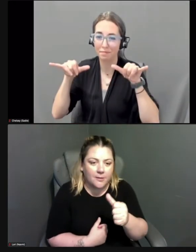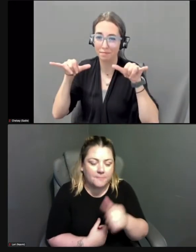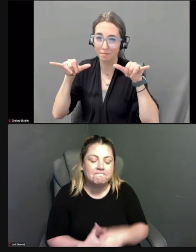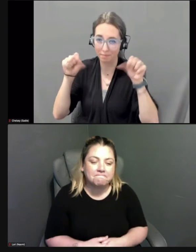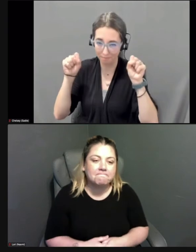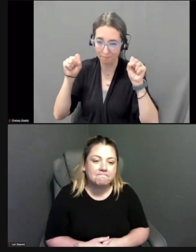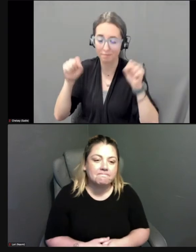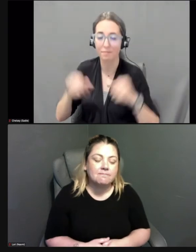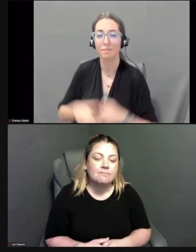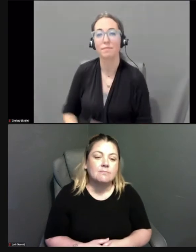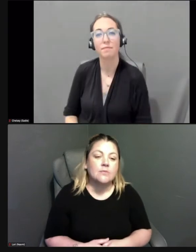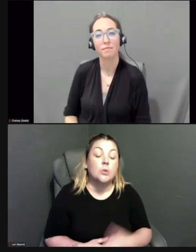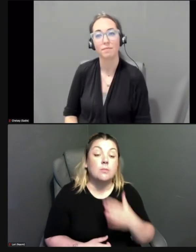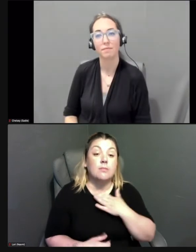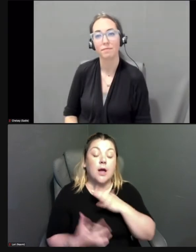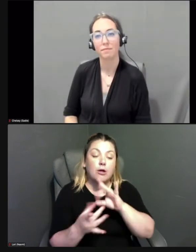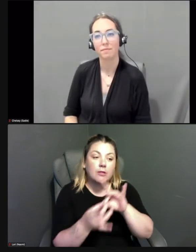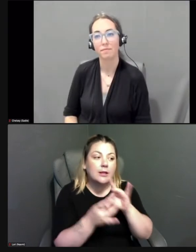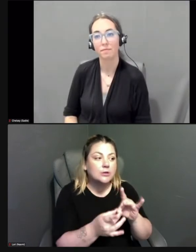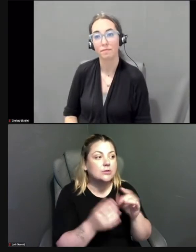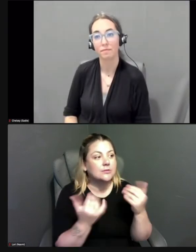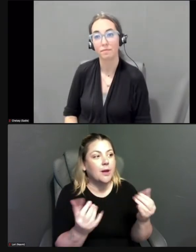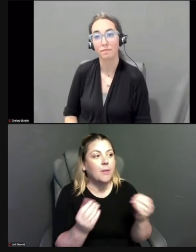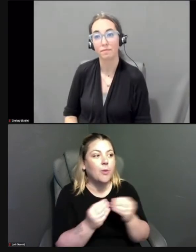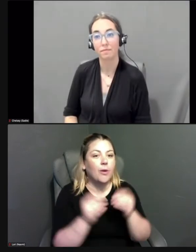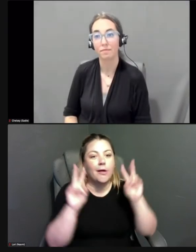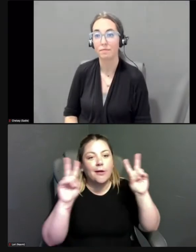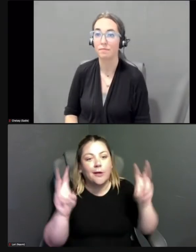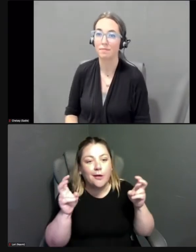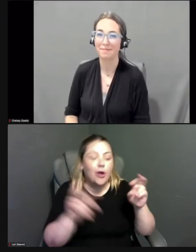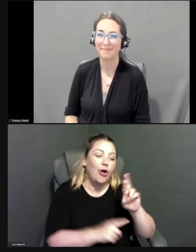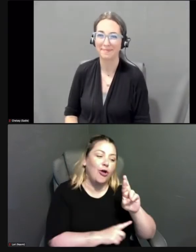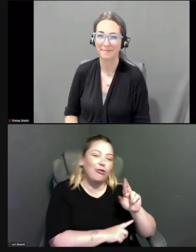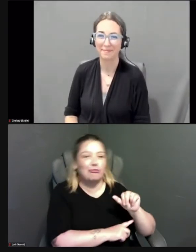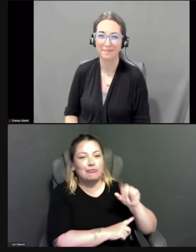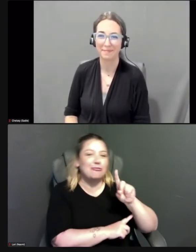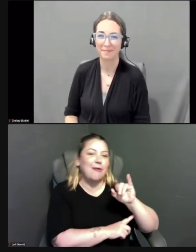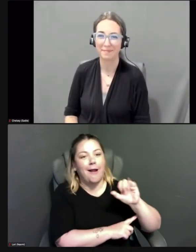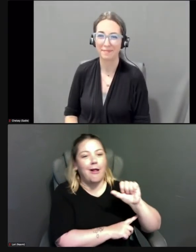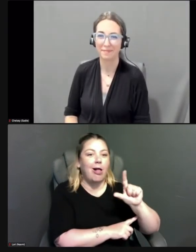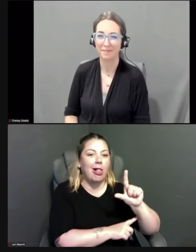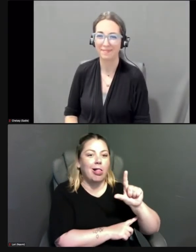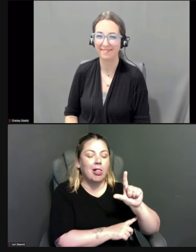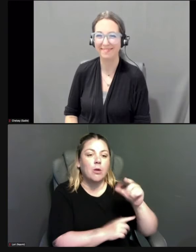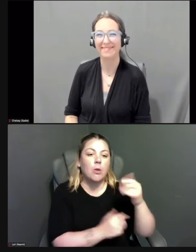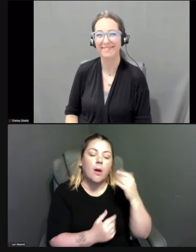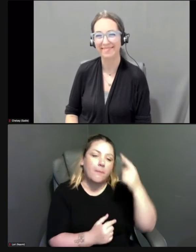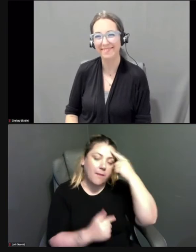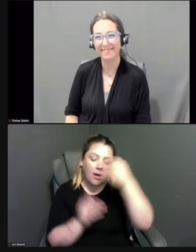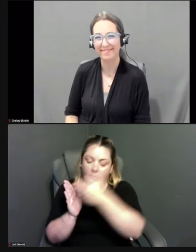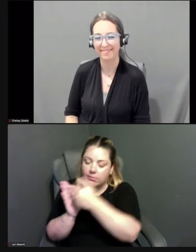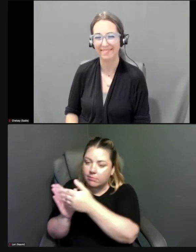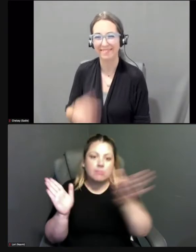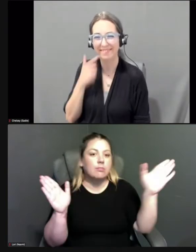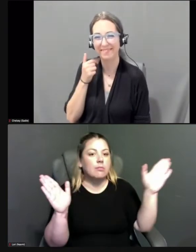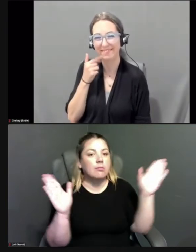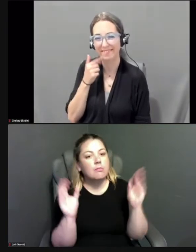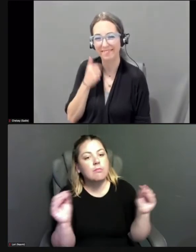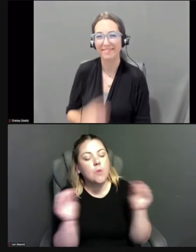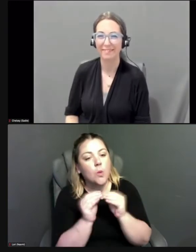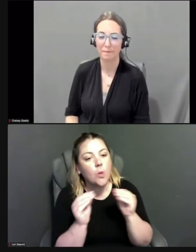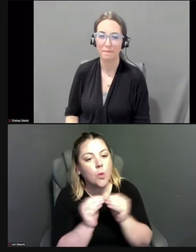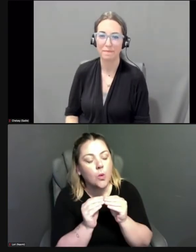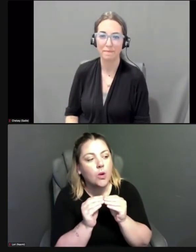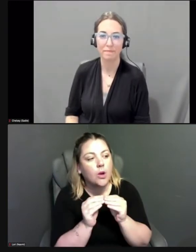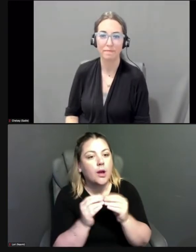just gotten, I guess you could call it more radical as I've widened my lens, you know, like where it starts to become